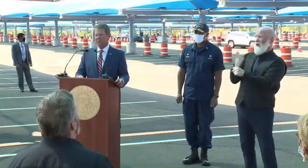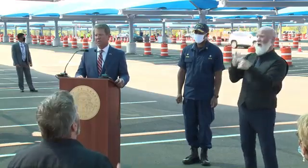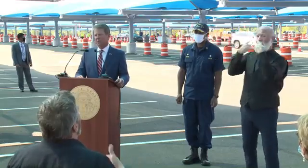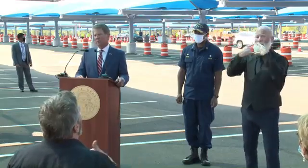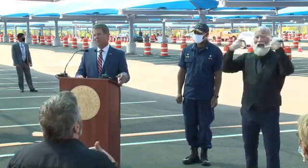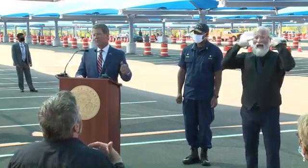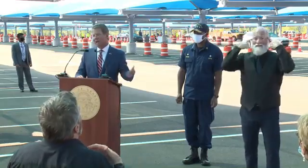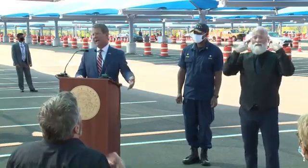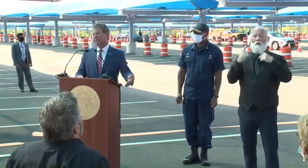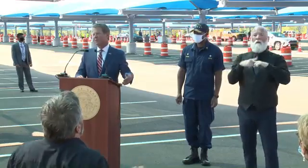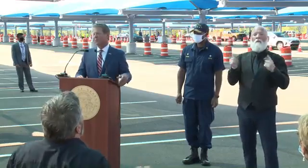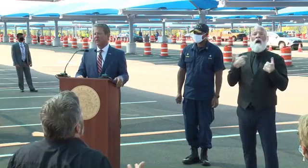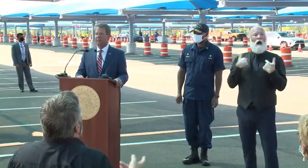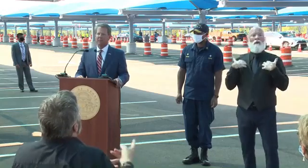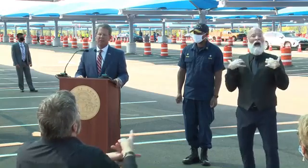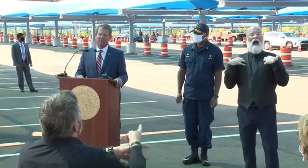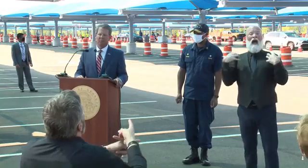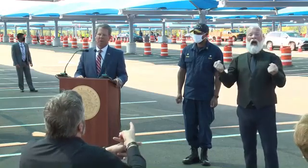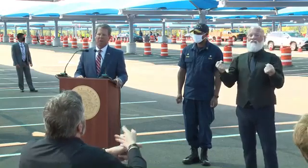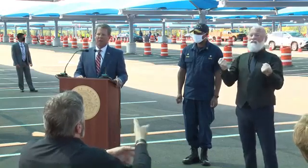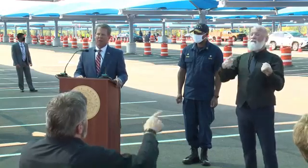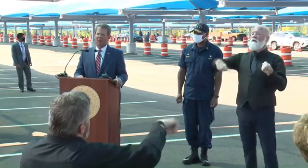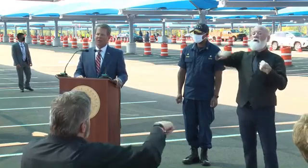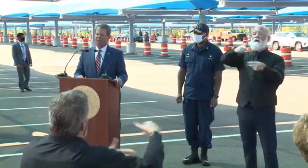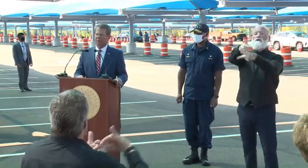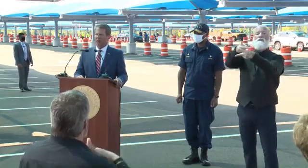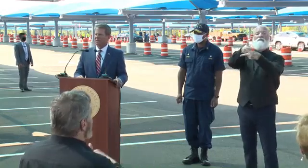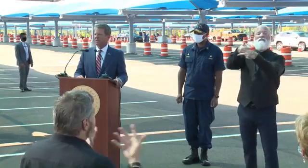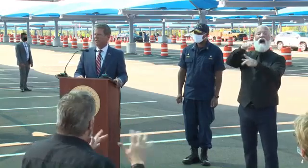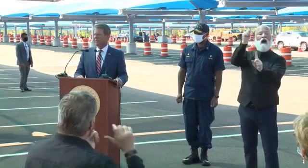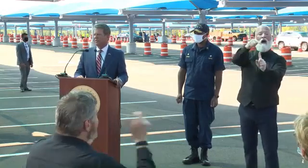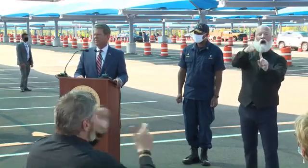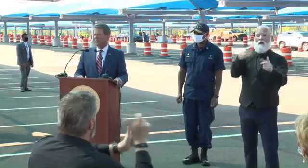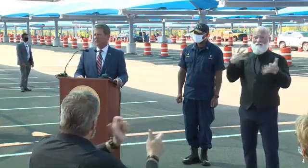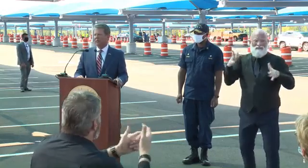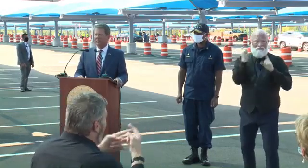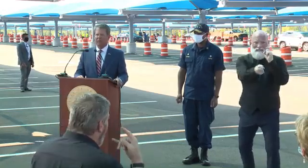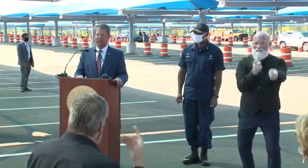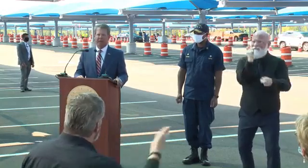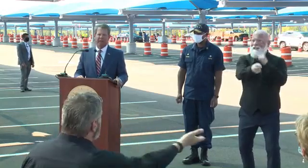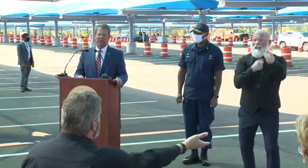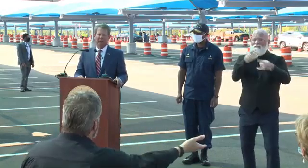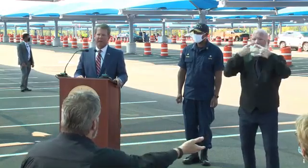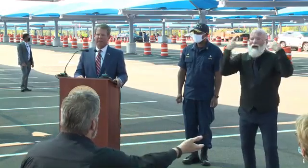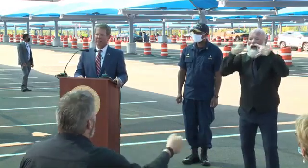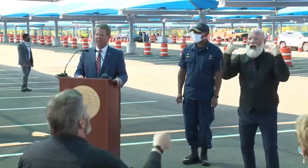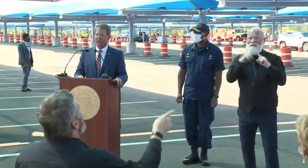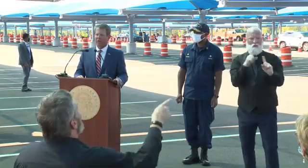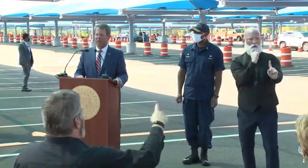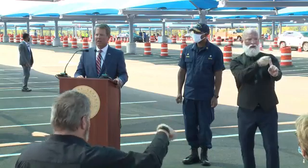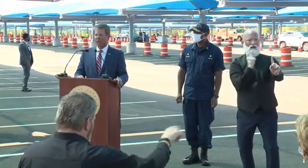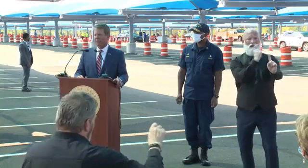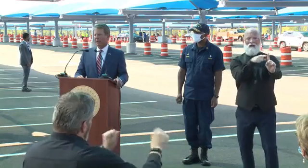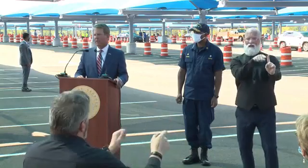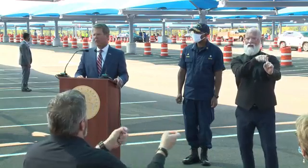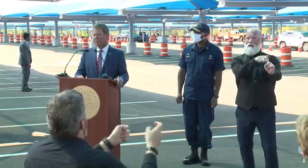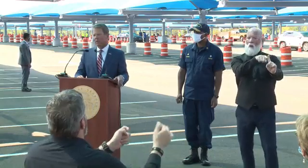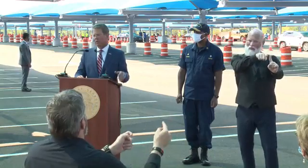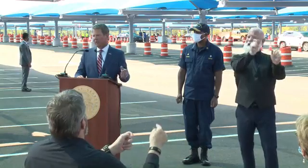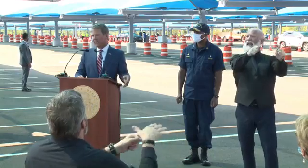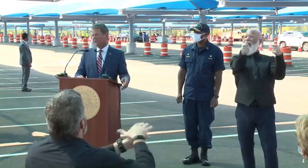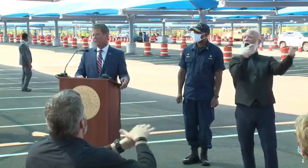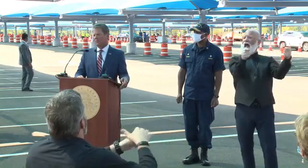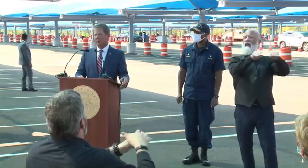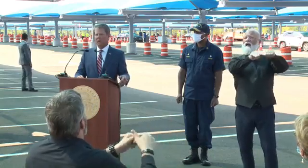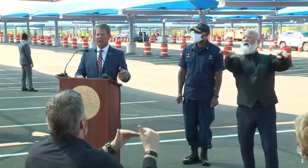tools, the resources, the masks that we have given them as far as the state's concerned to be able to handle that at the local level, depending on